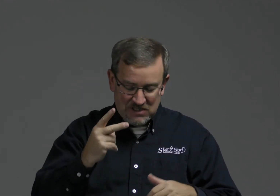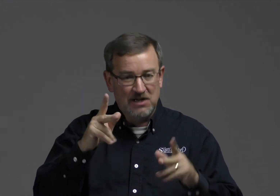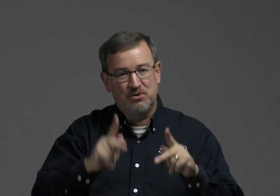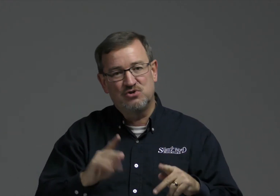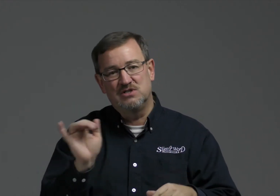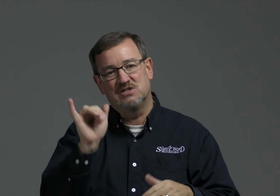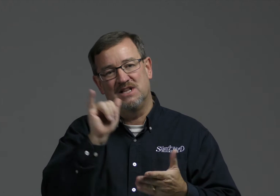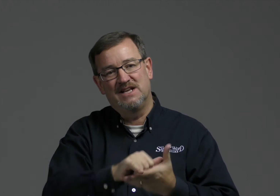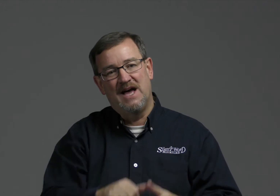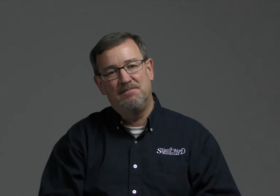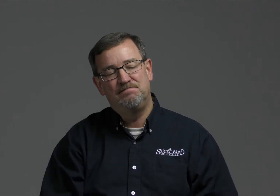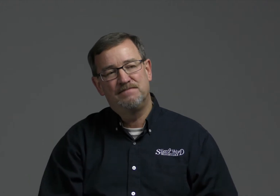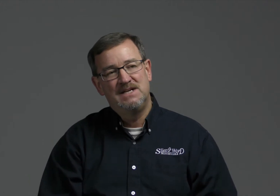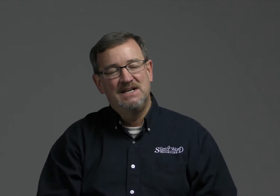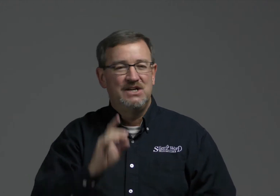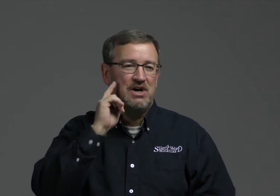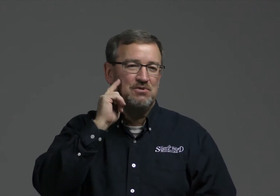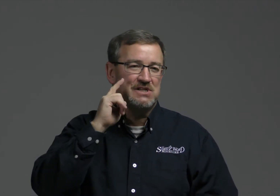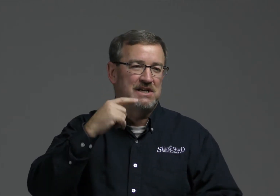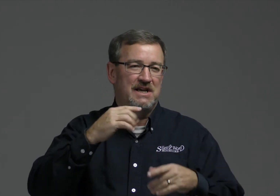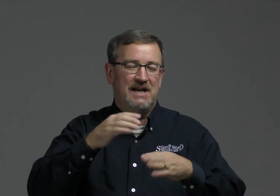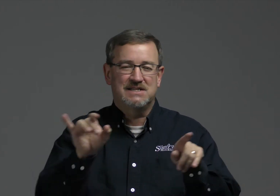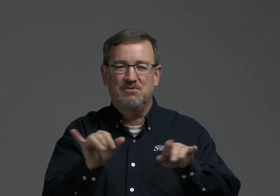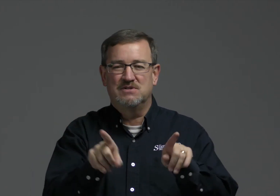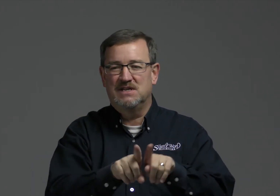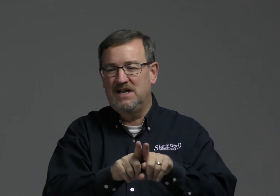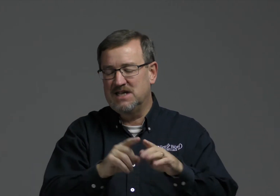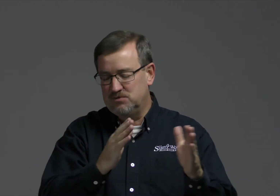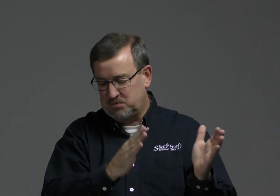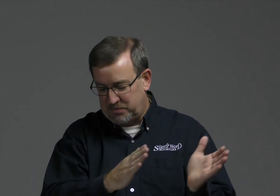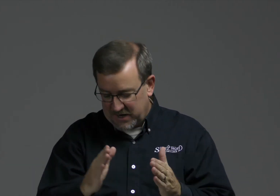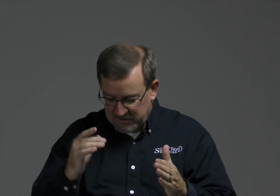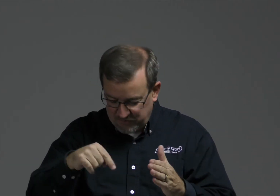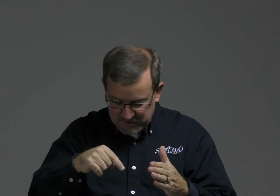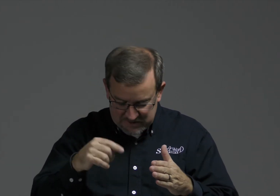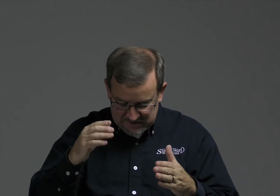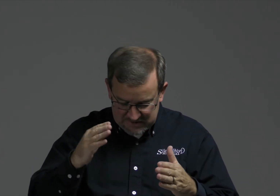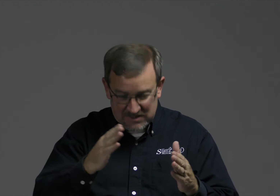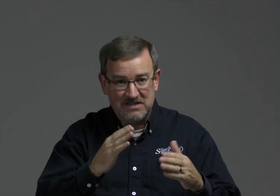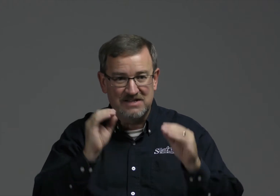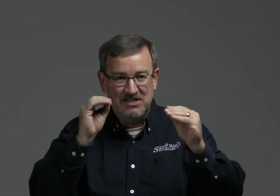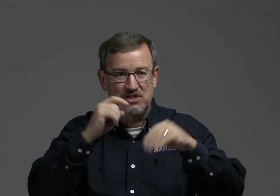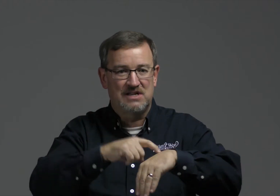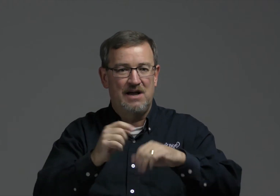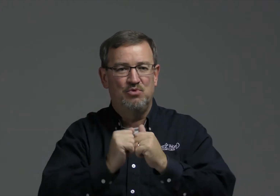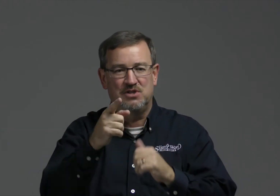see a person just like that. You know, I was thinking as I was preparing for this teaching time with